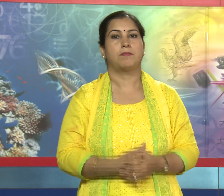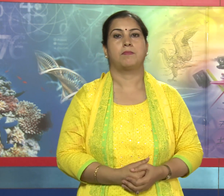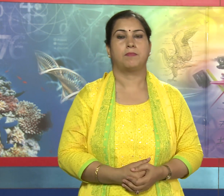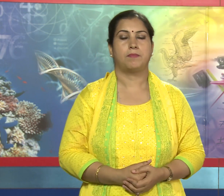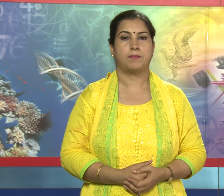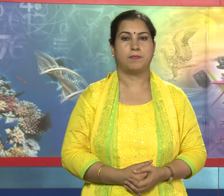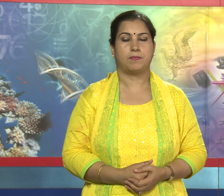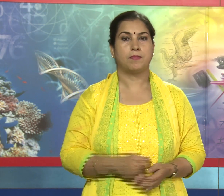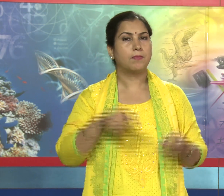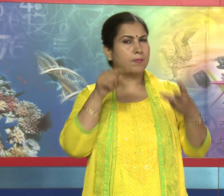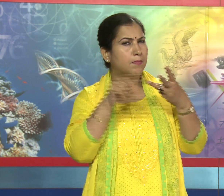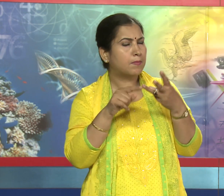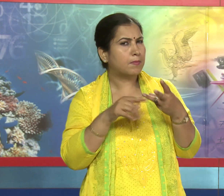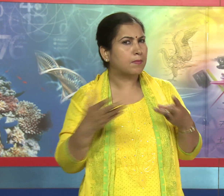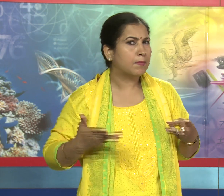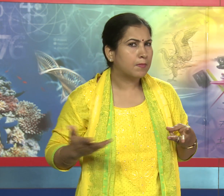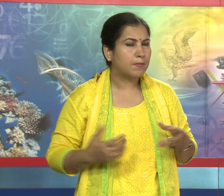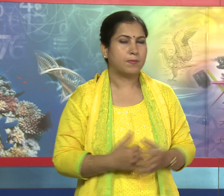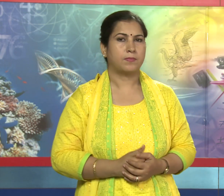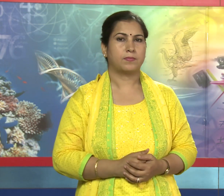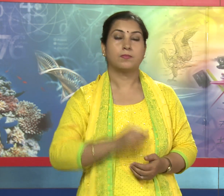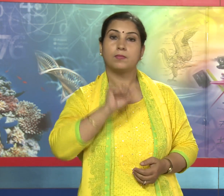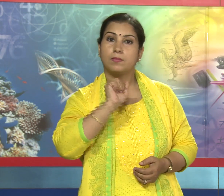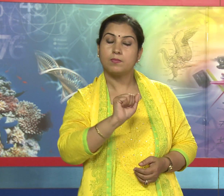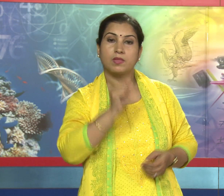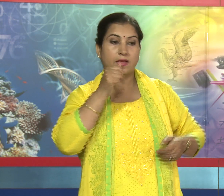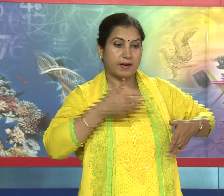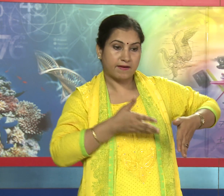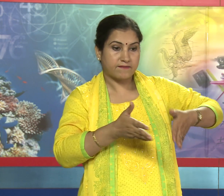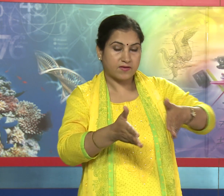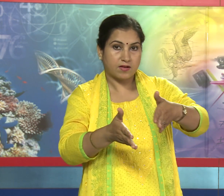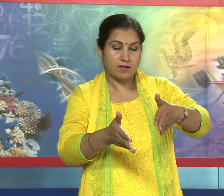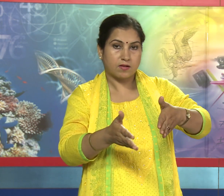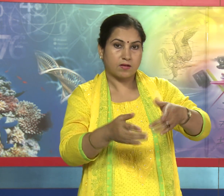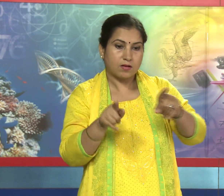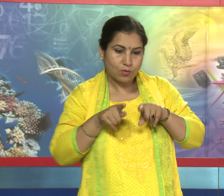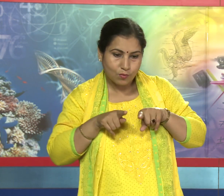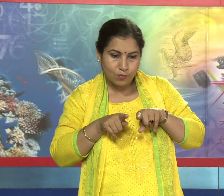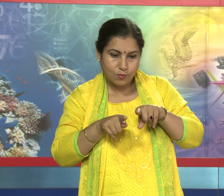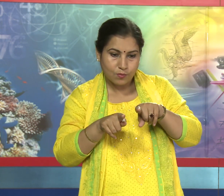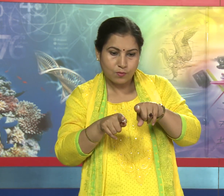This river system has rivers flowing along the coast,